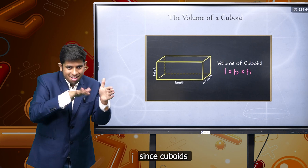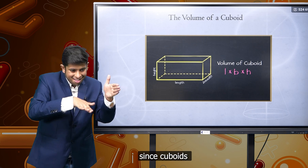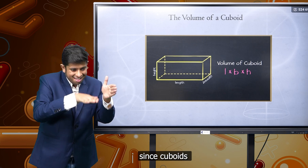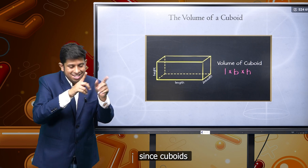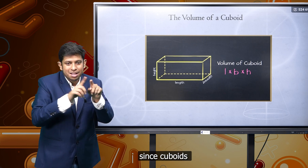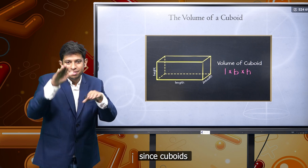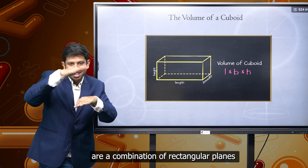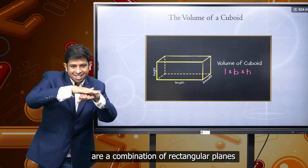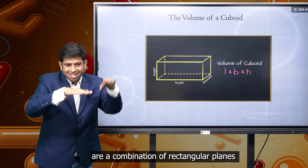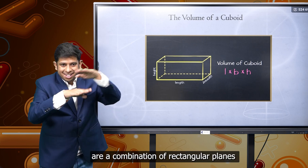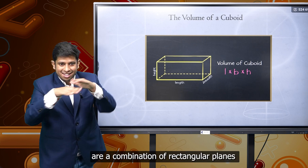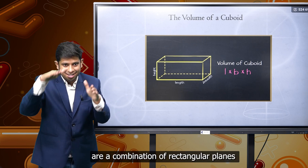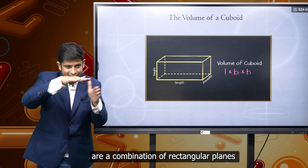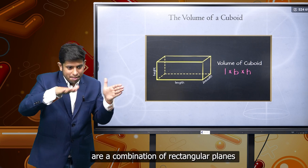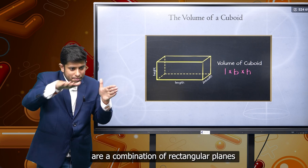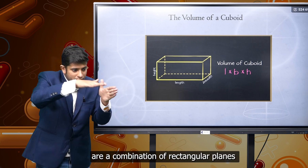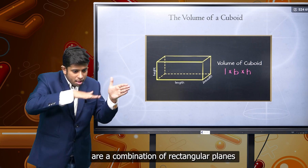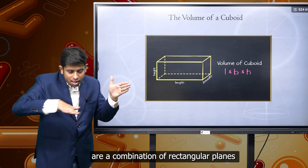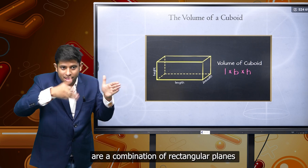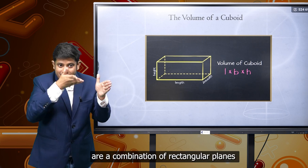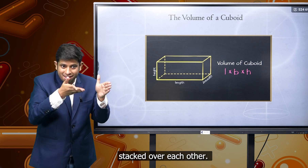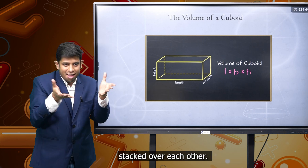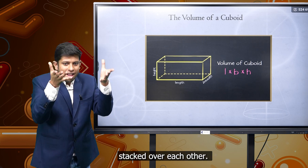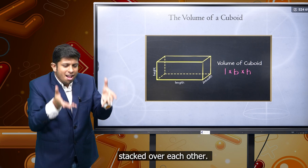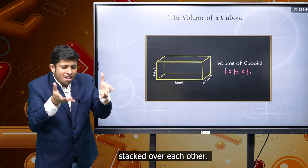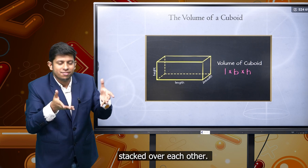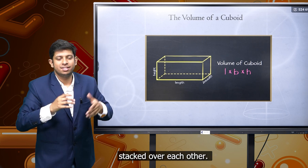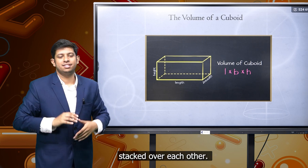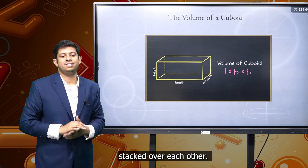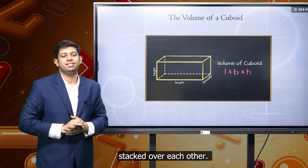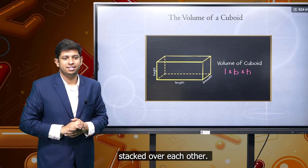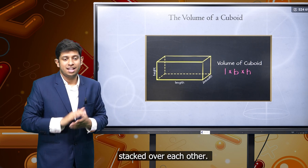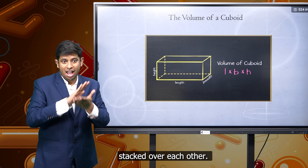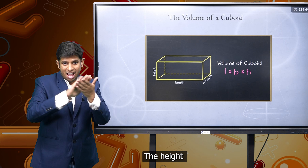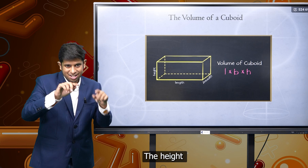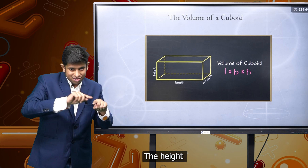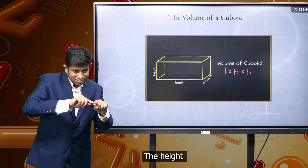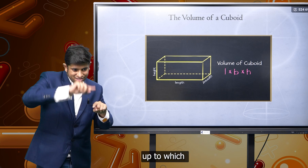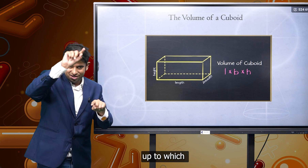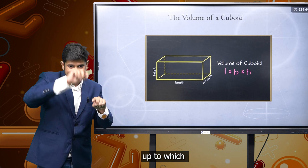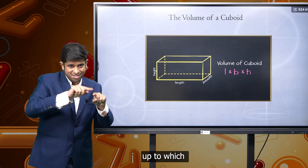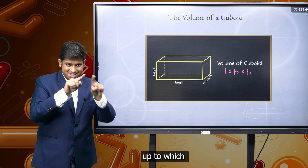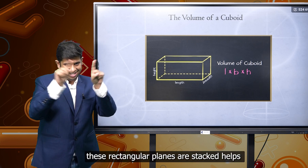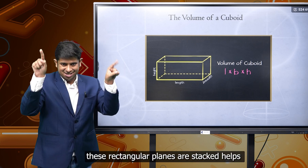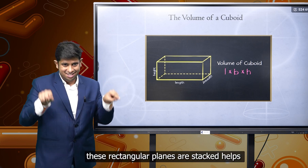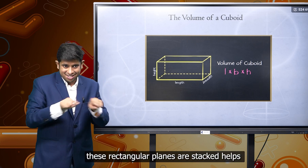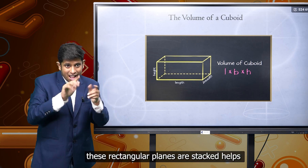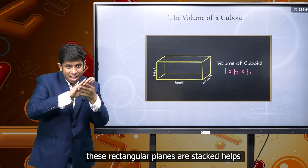Since cuboids are a combination of rectangular planes stacked over each other, the height up to which these rectangular planes